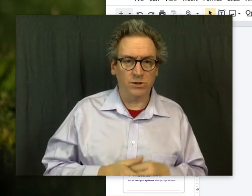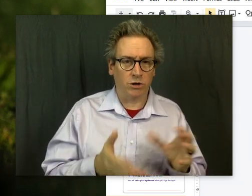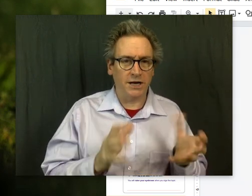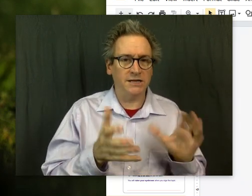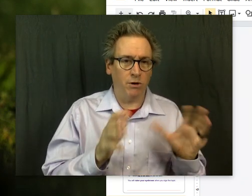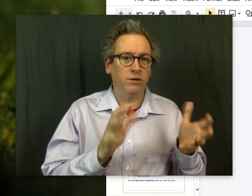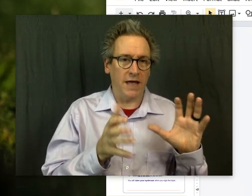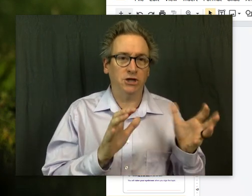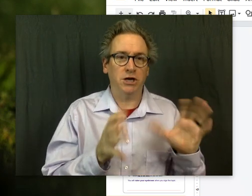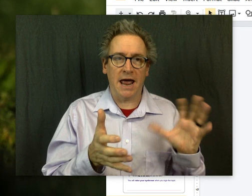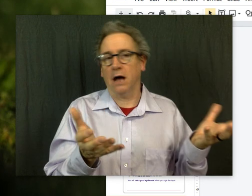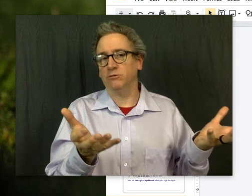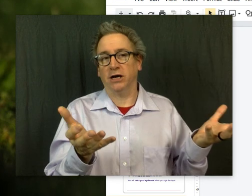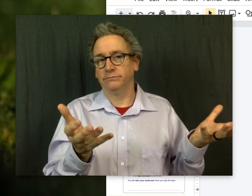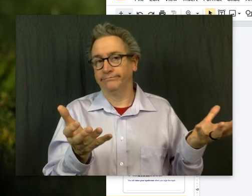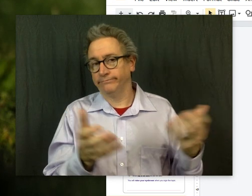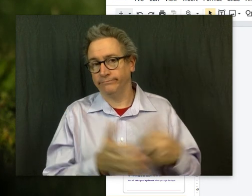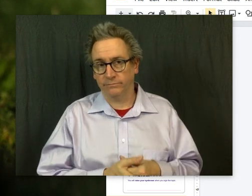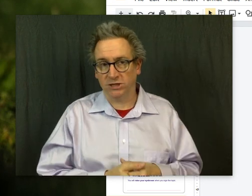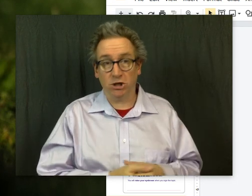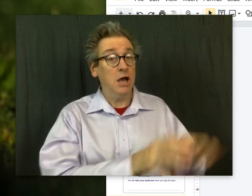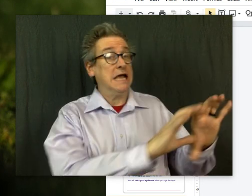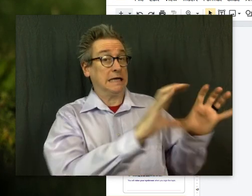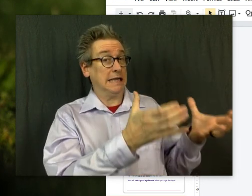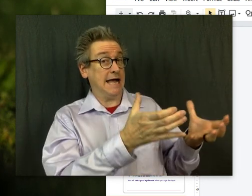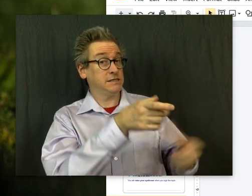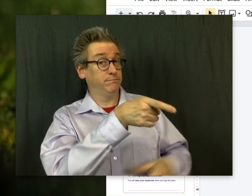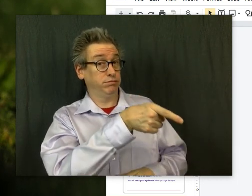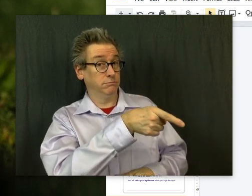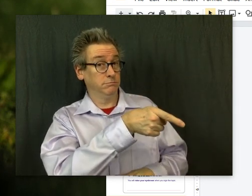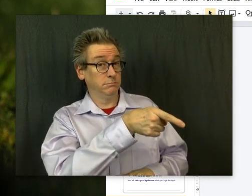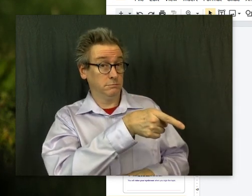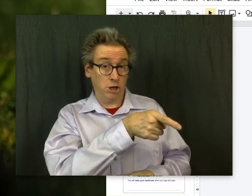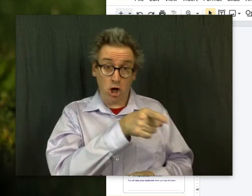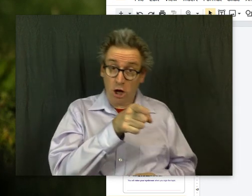So it's working as both location and object. So class,